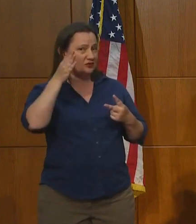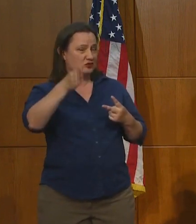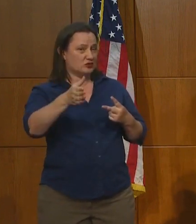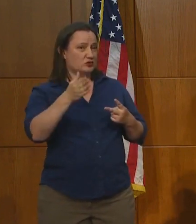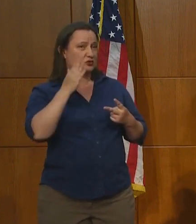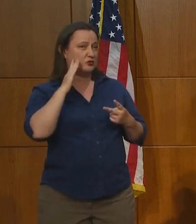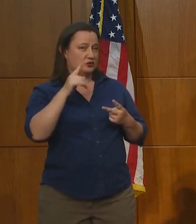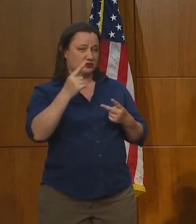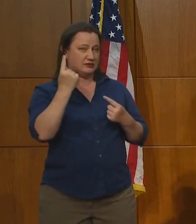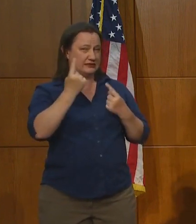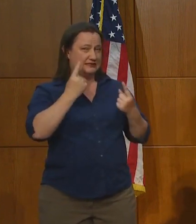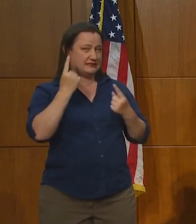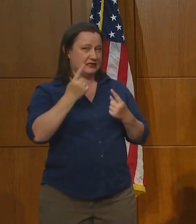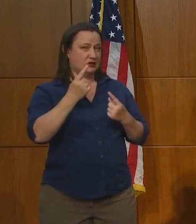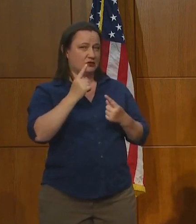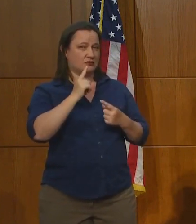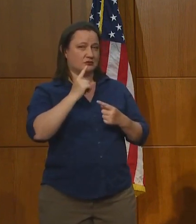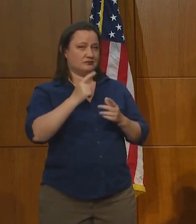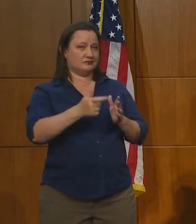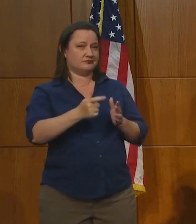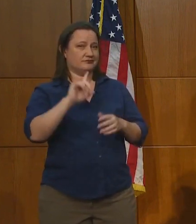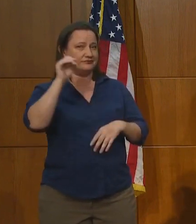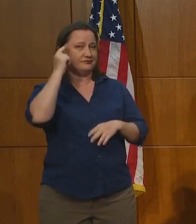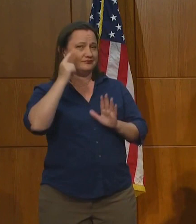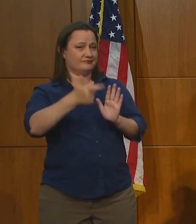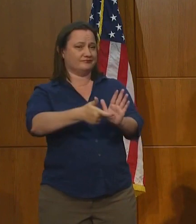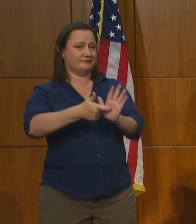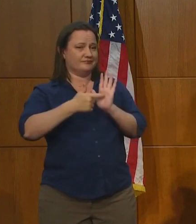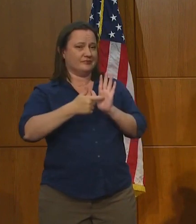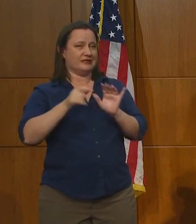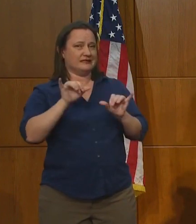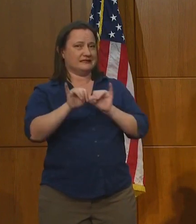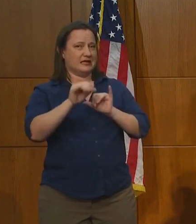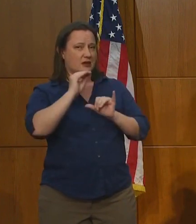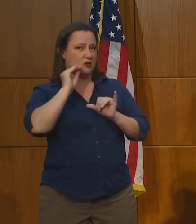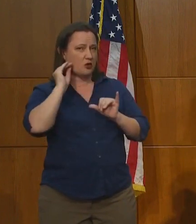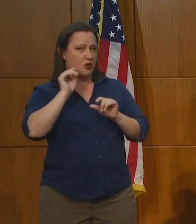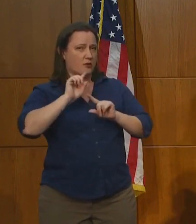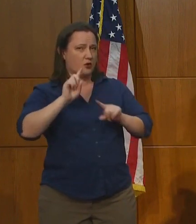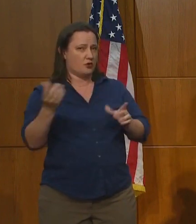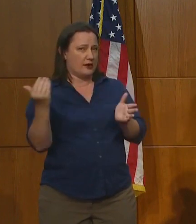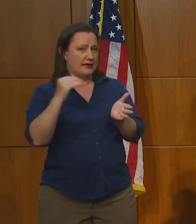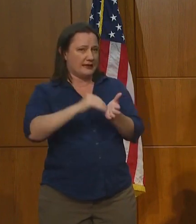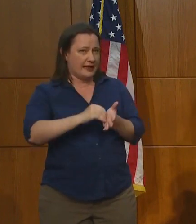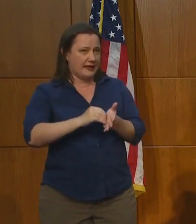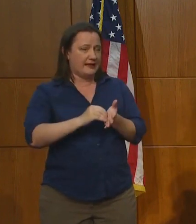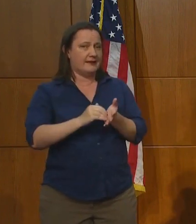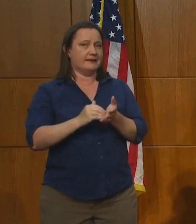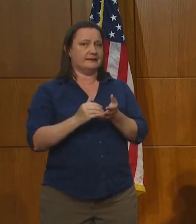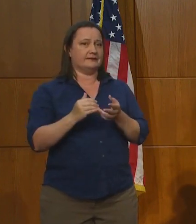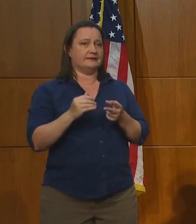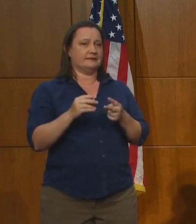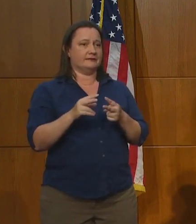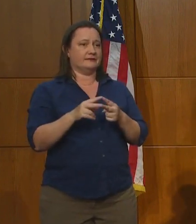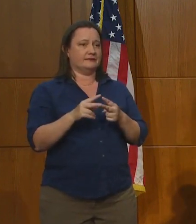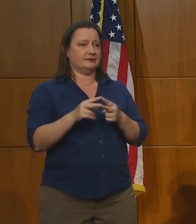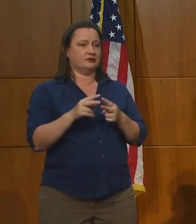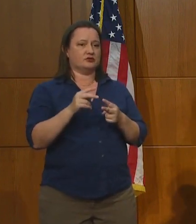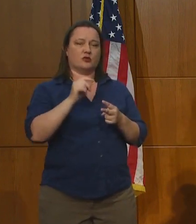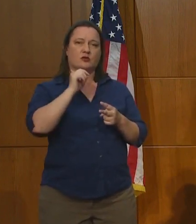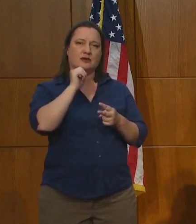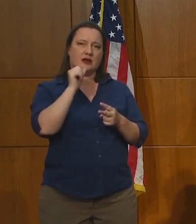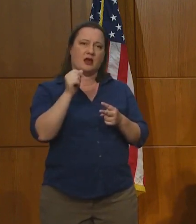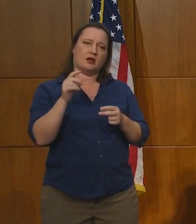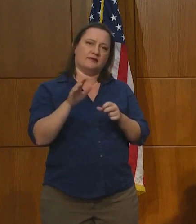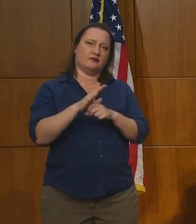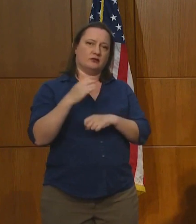Hampton Roads area, or closing down beaches so that the onus is more on people, patroning not just the restaurants, but the retail spots and other